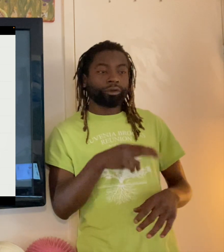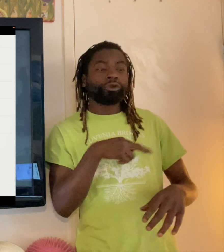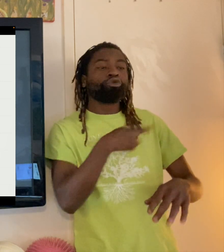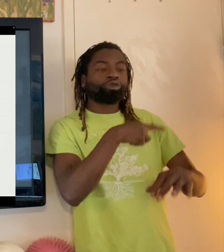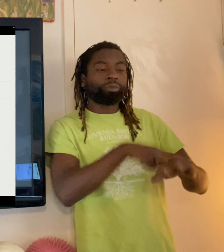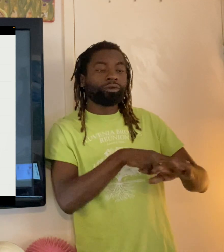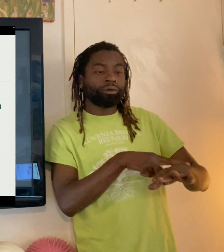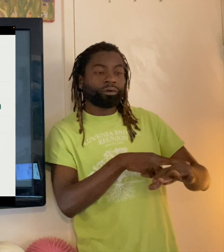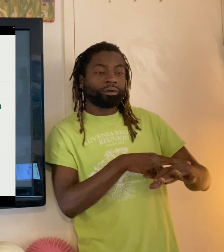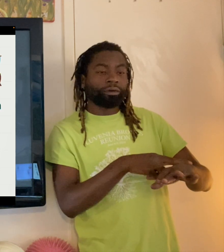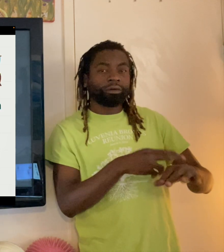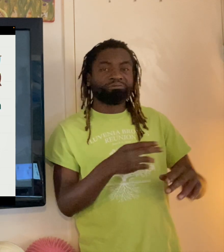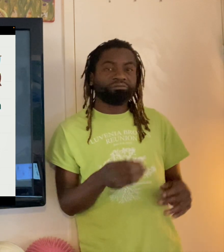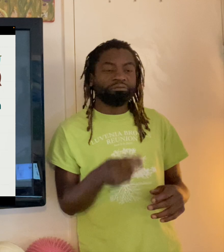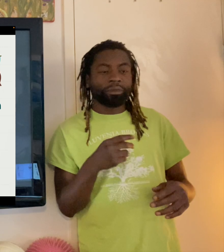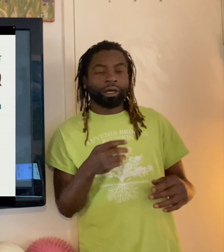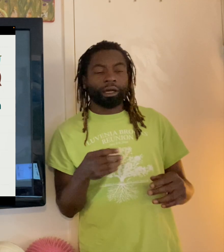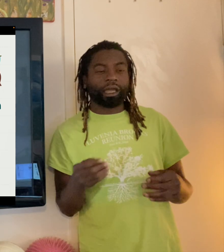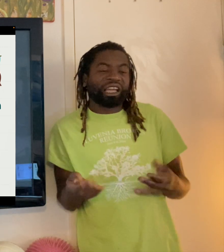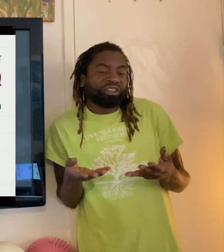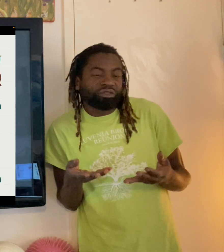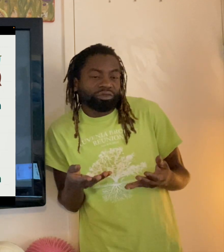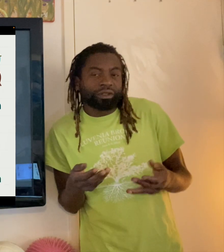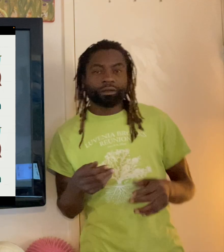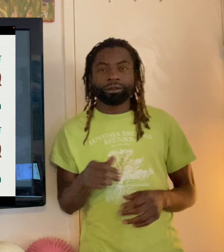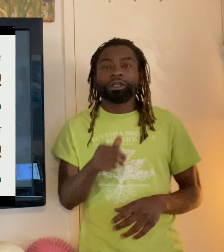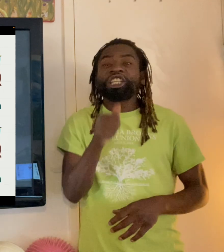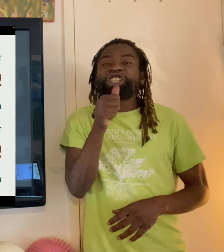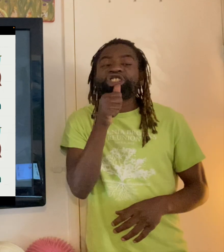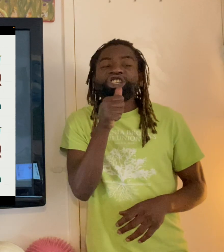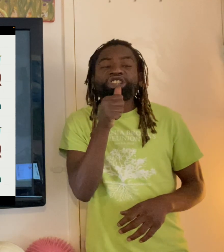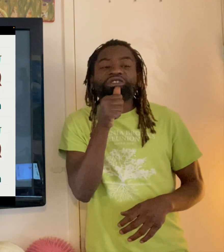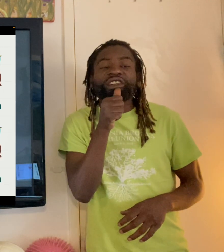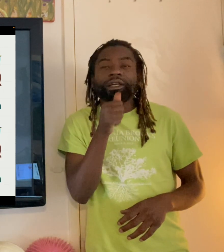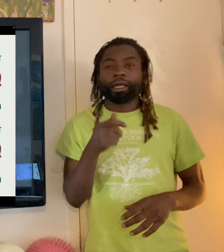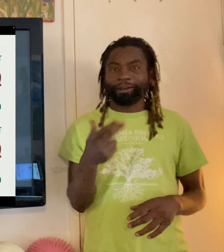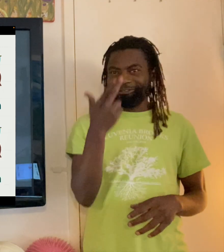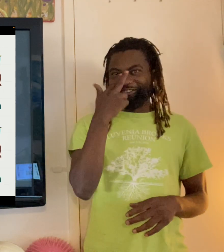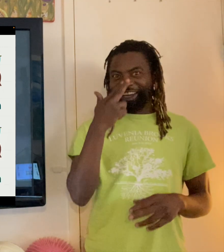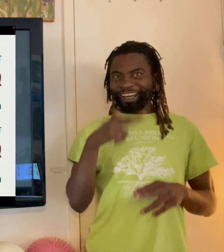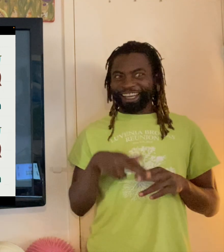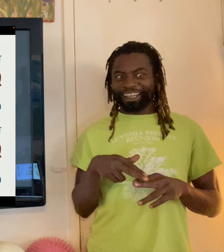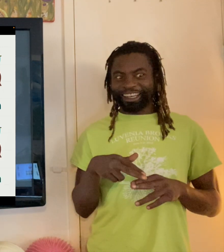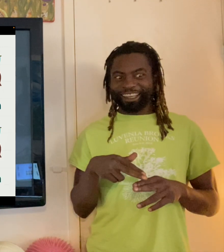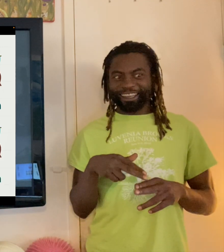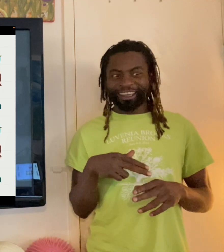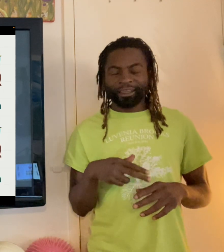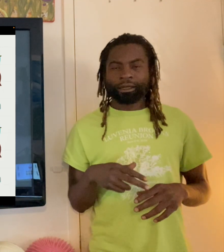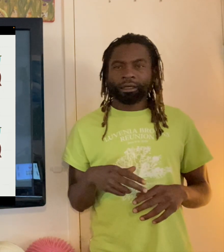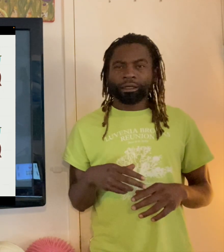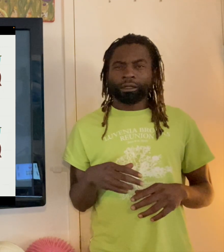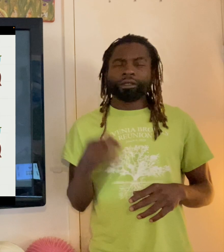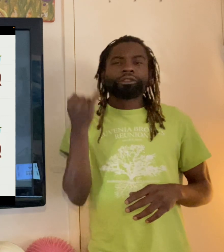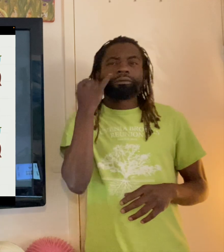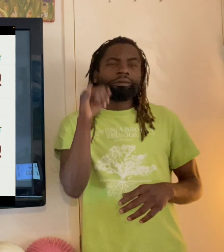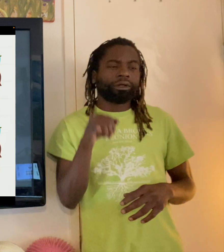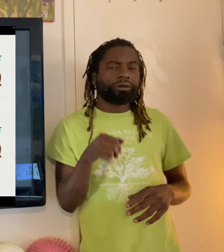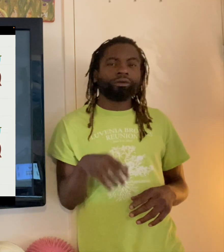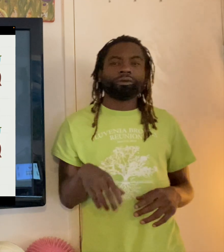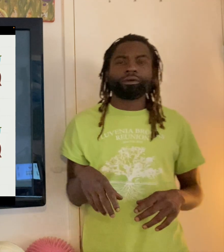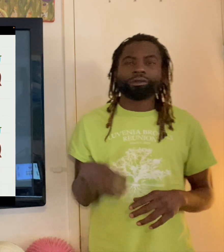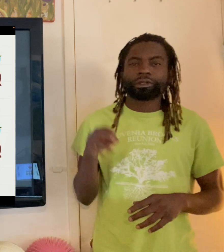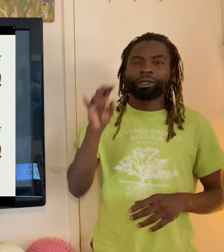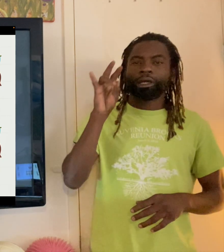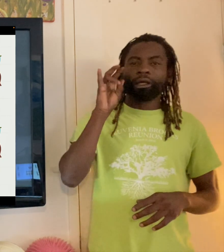Kevin, Secret Kevin, and Funnest Kevin. What if we have 8 cookies and we